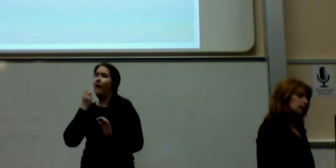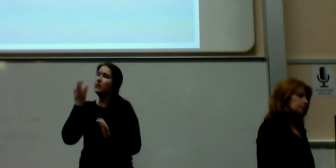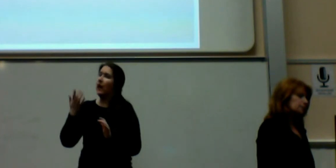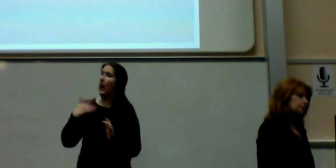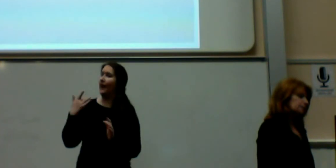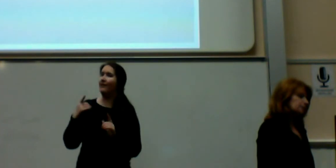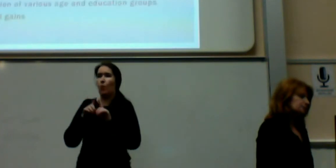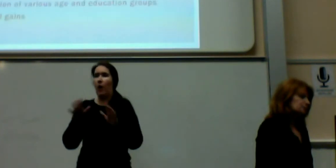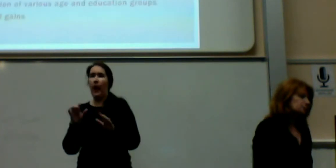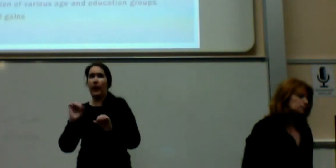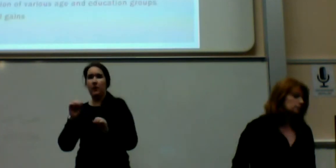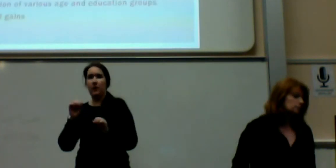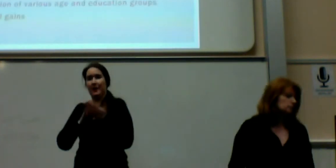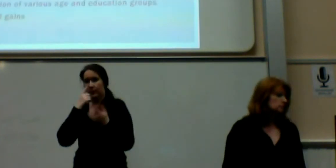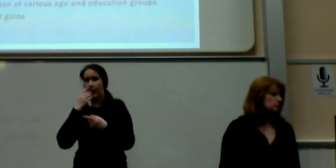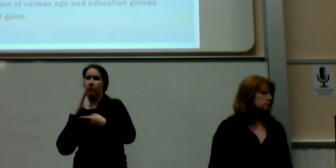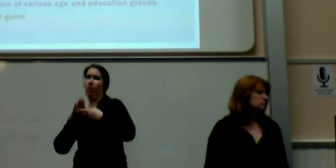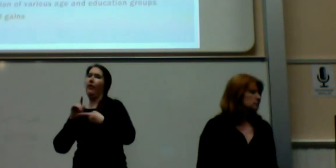by.